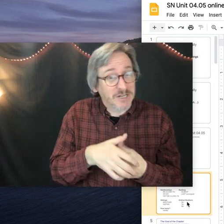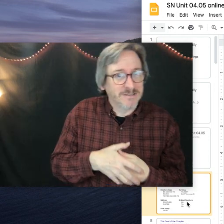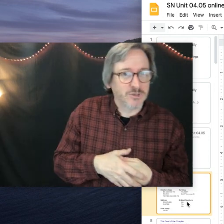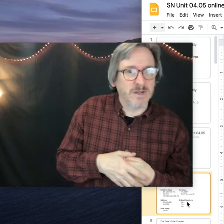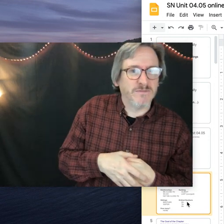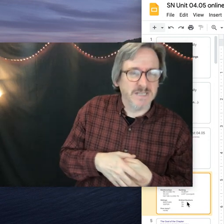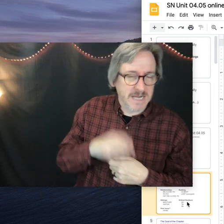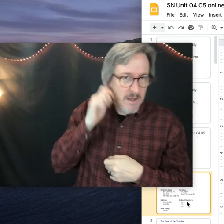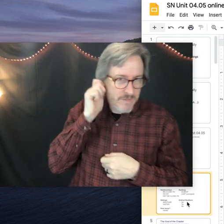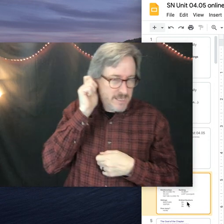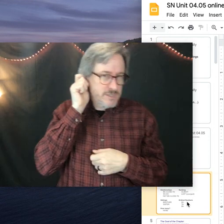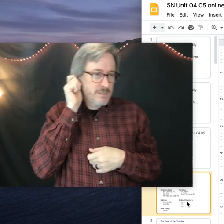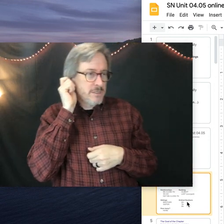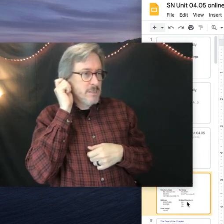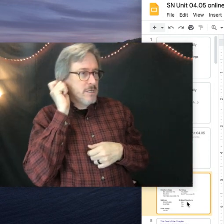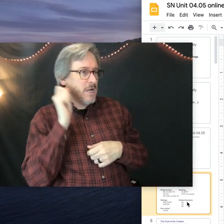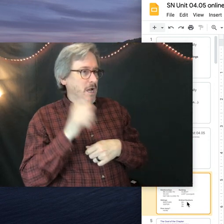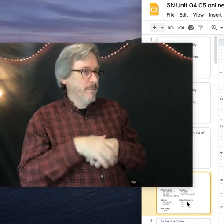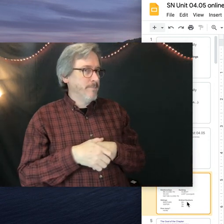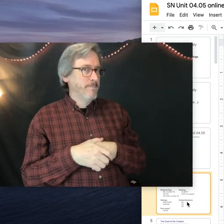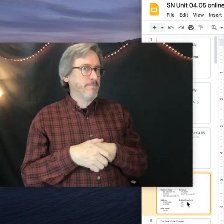interesting little drift in how that's